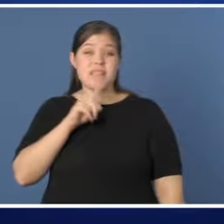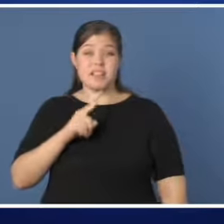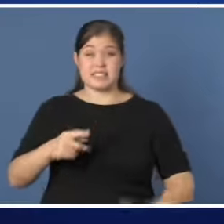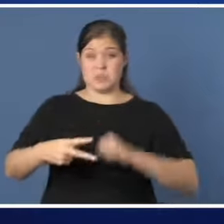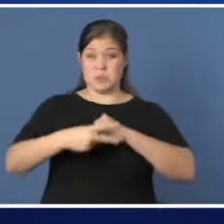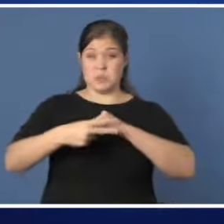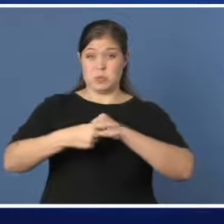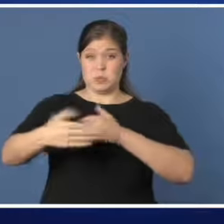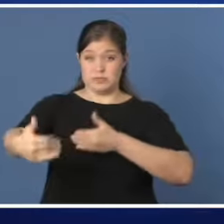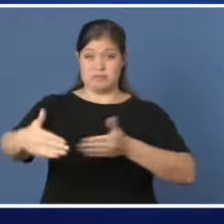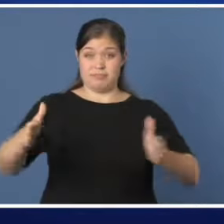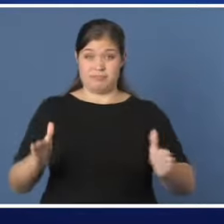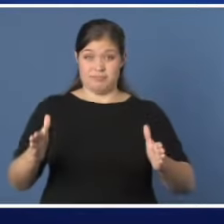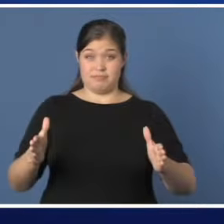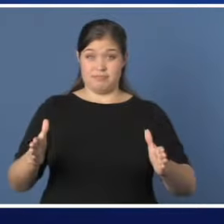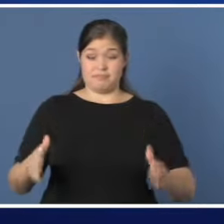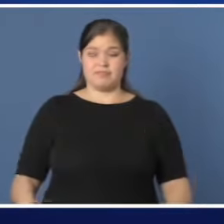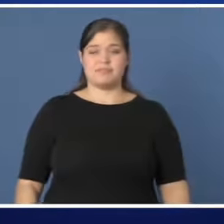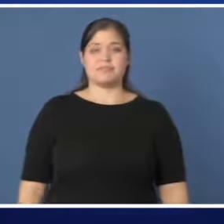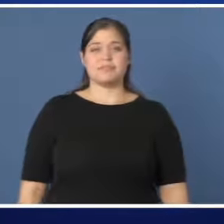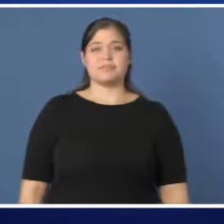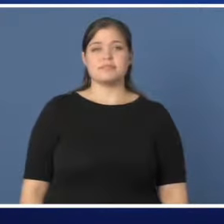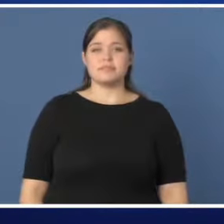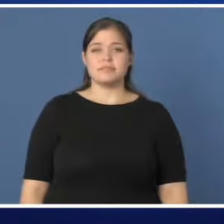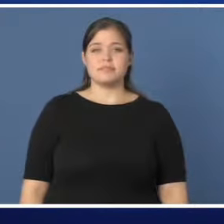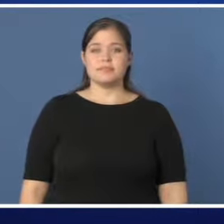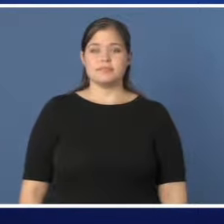Plastic storage containers.